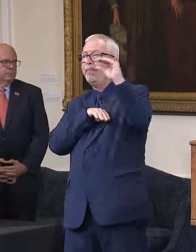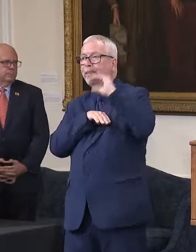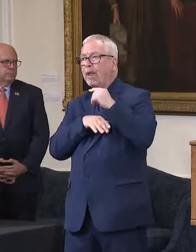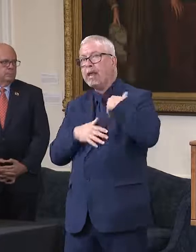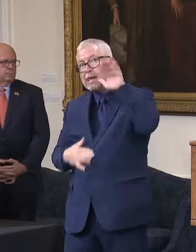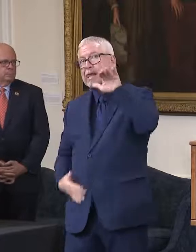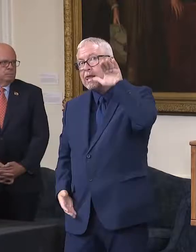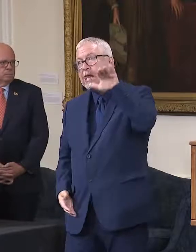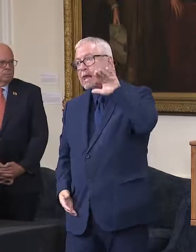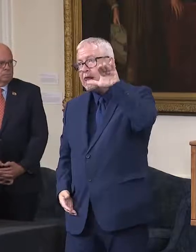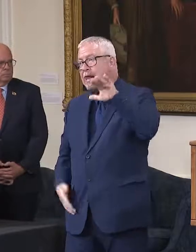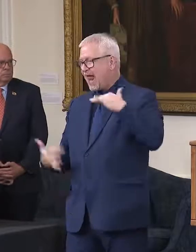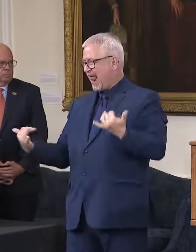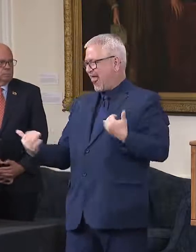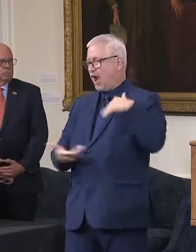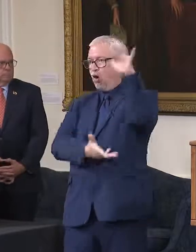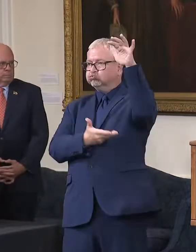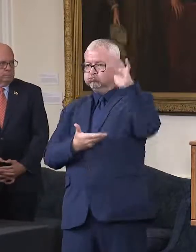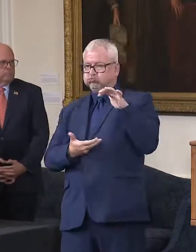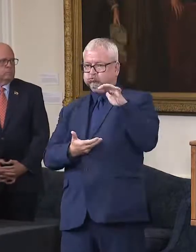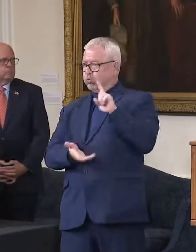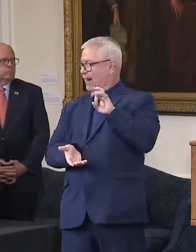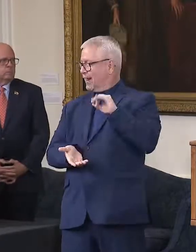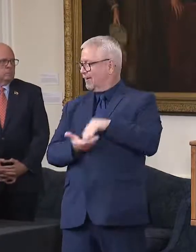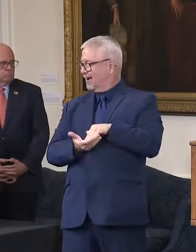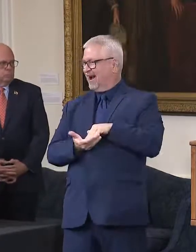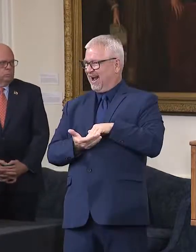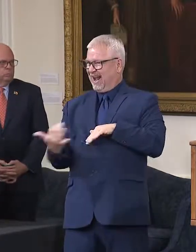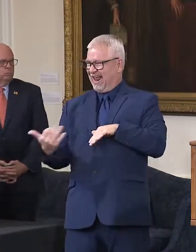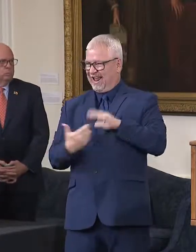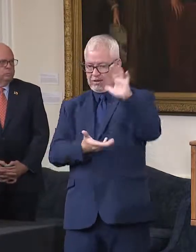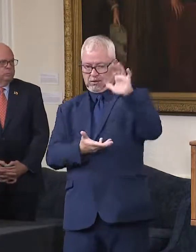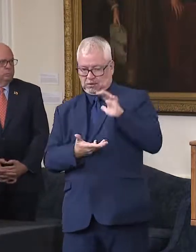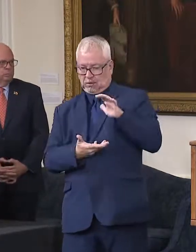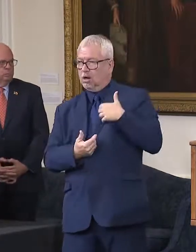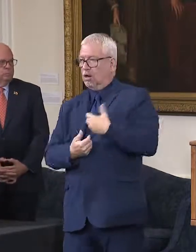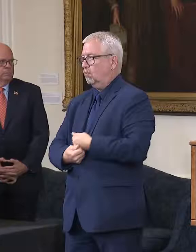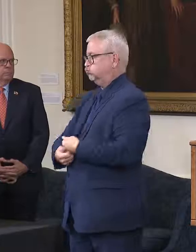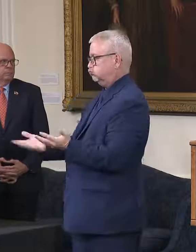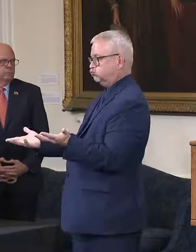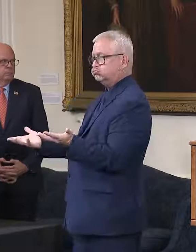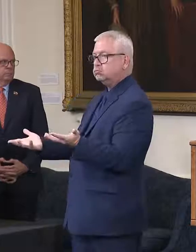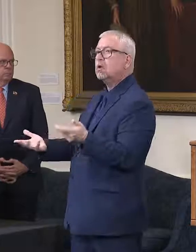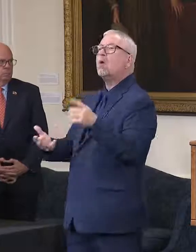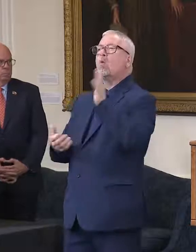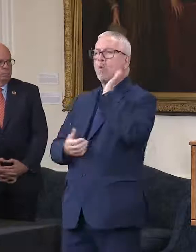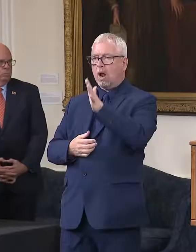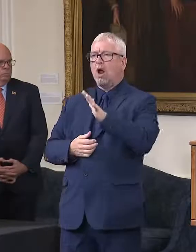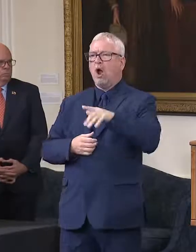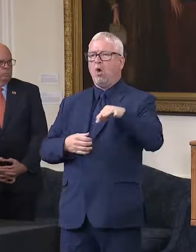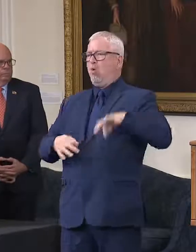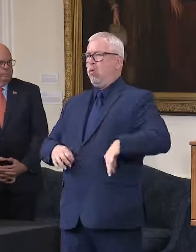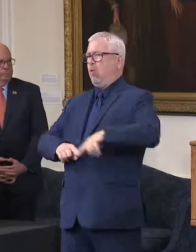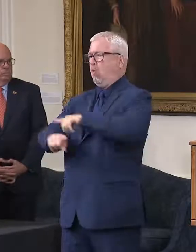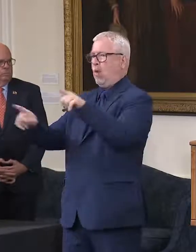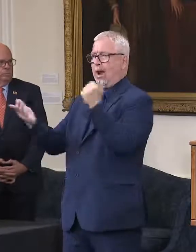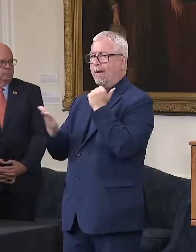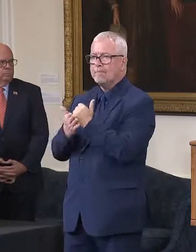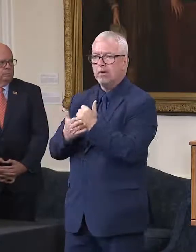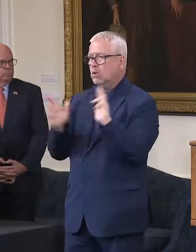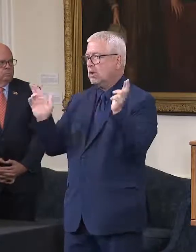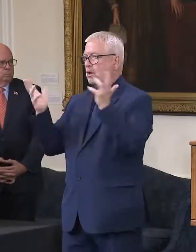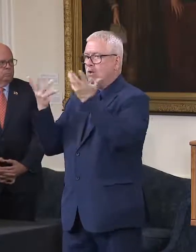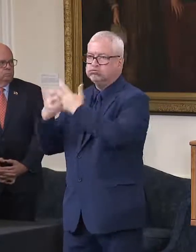amount early on in the state will actually help get those initial groups